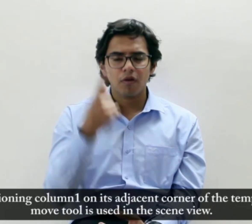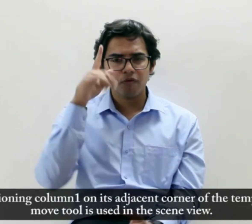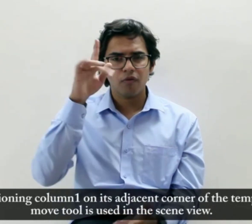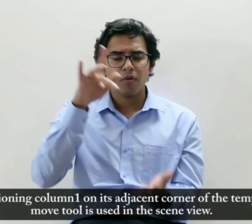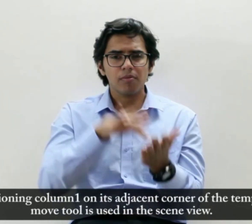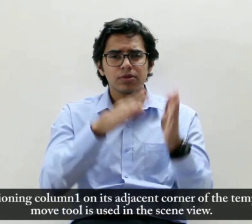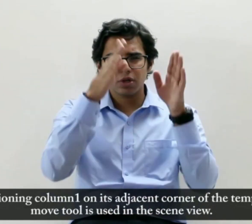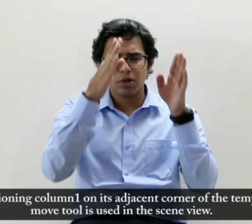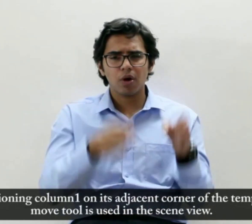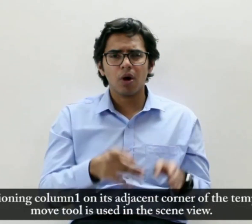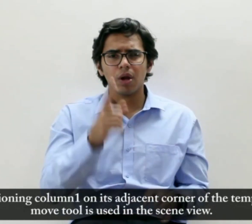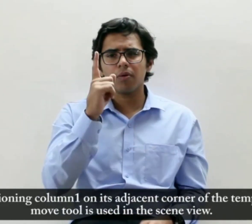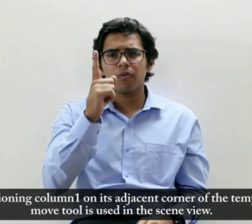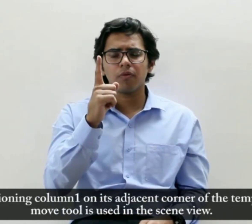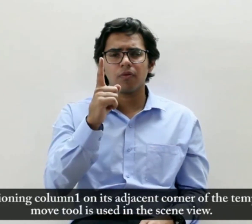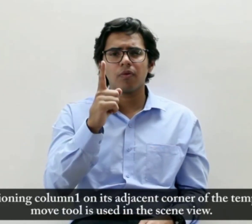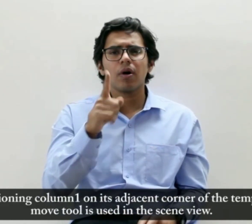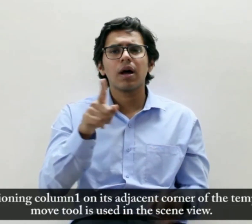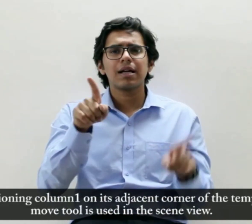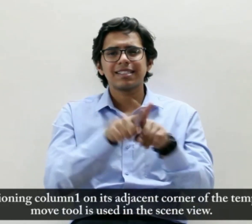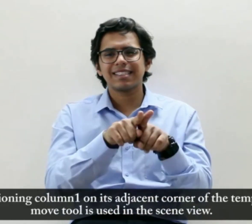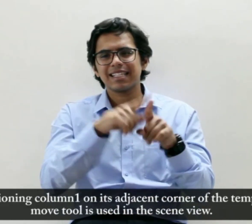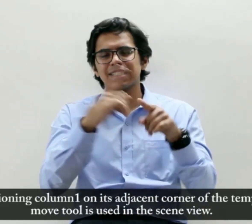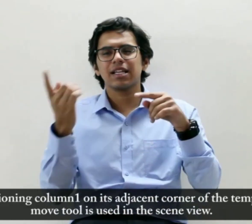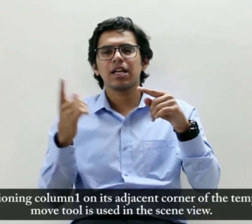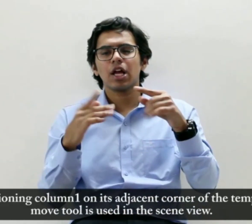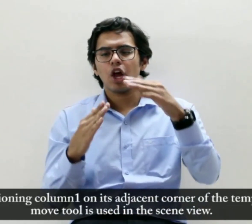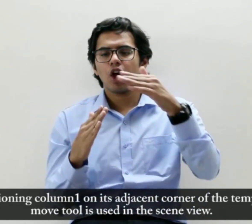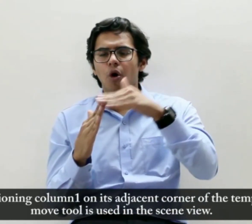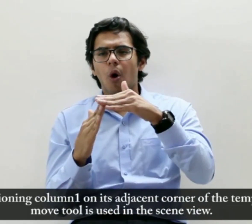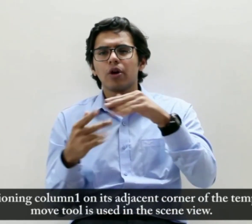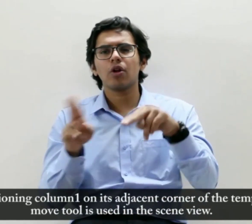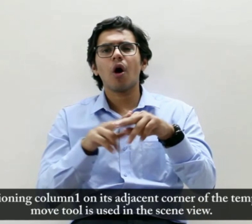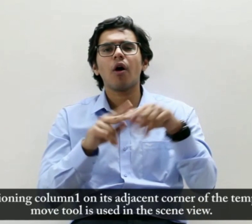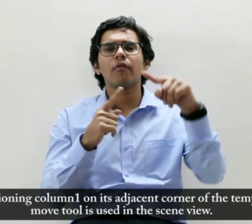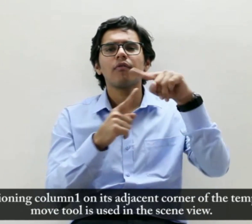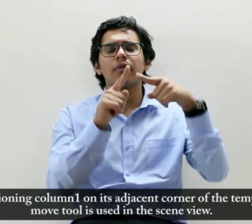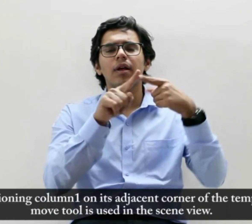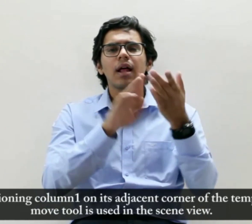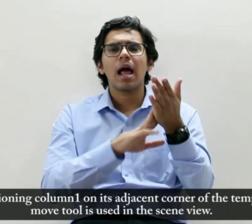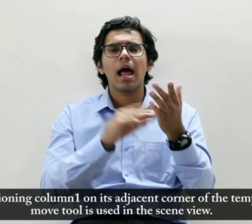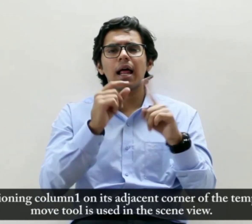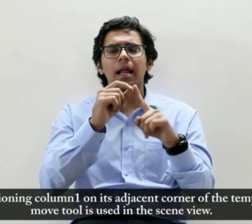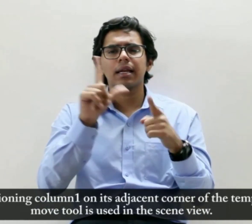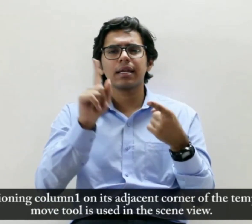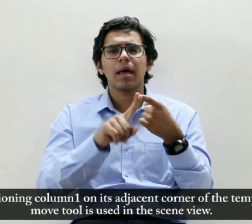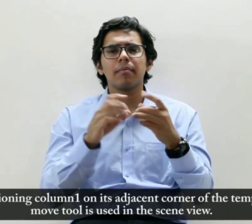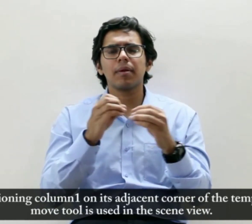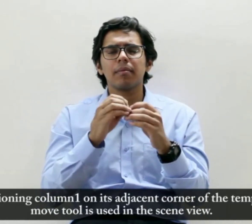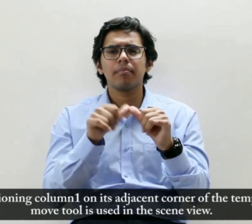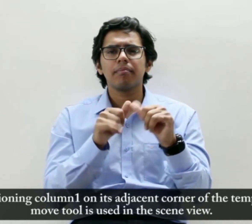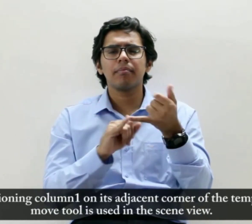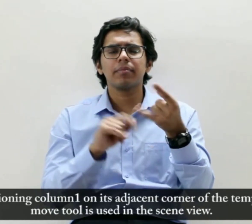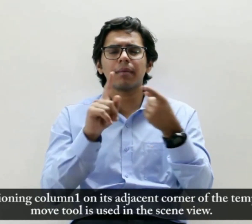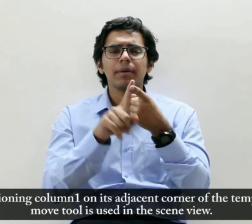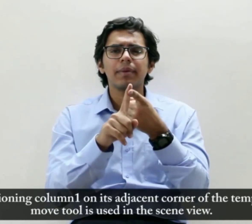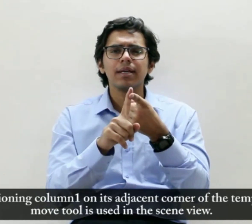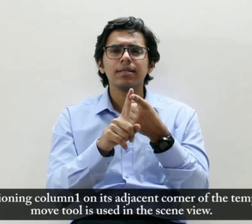For positioning column 1 on its adjacent corner of temple base, move tool is used in the scene